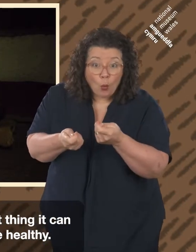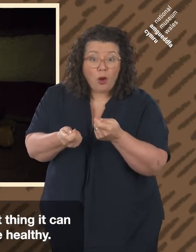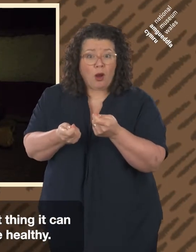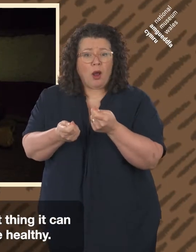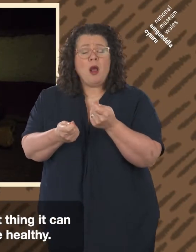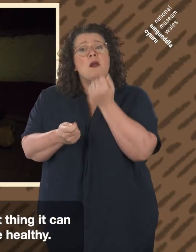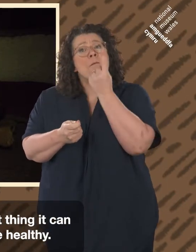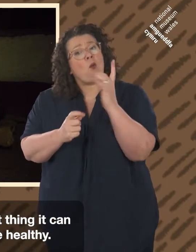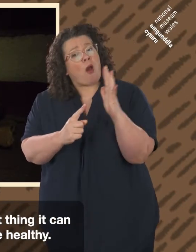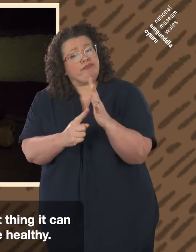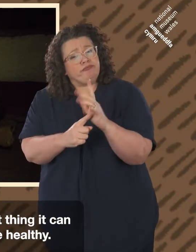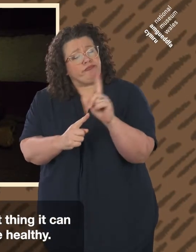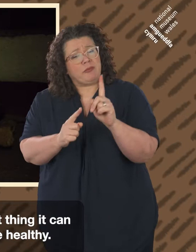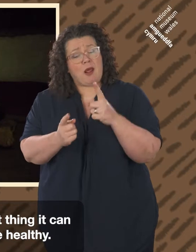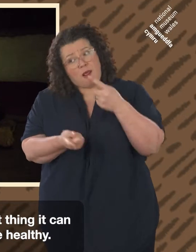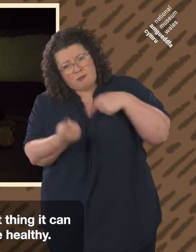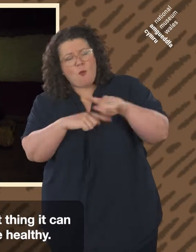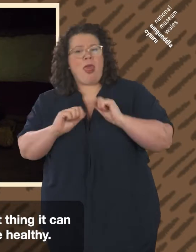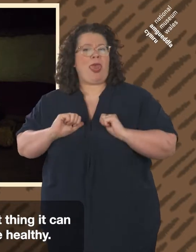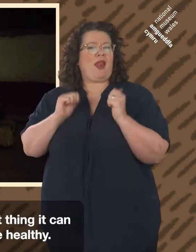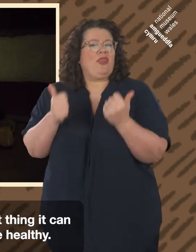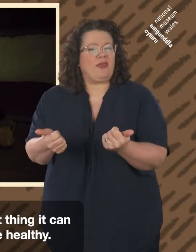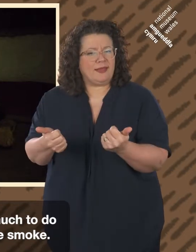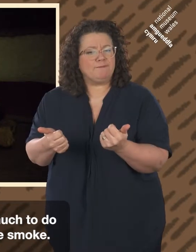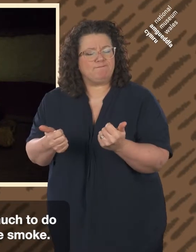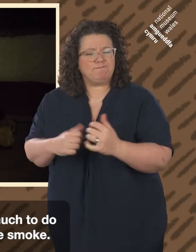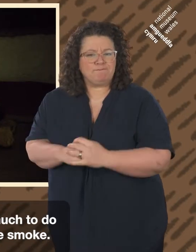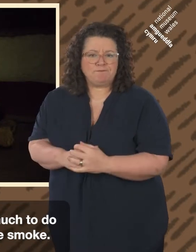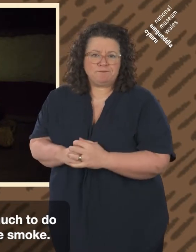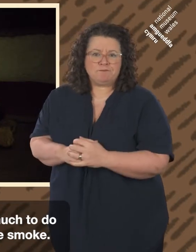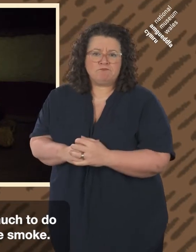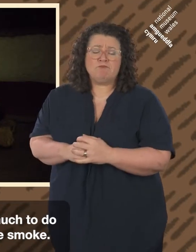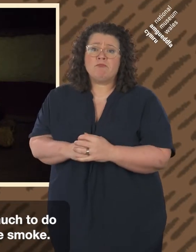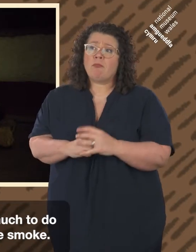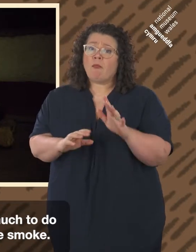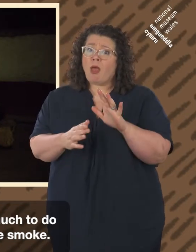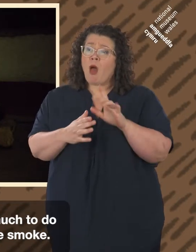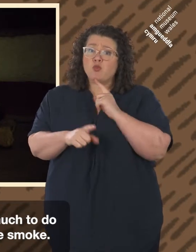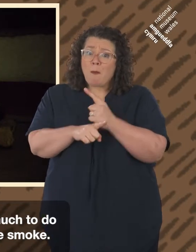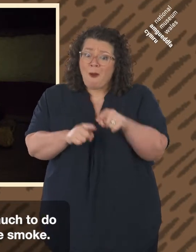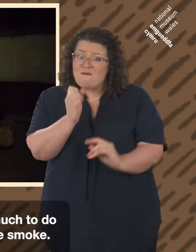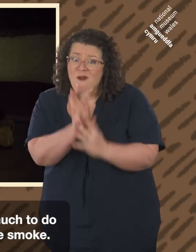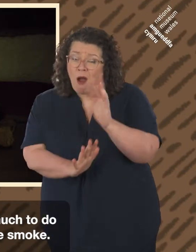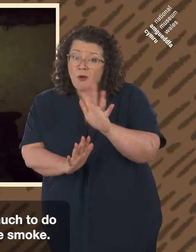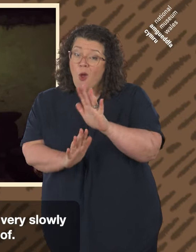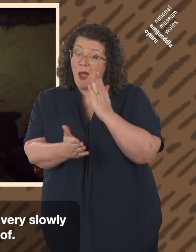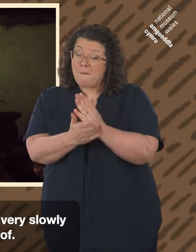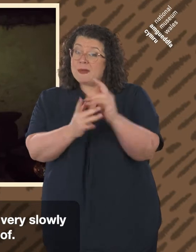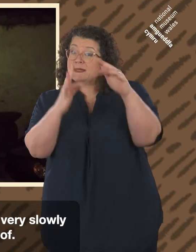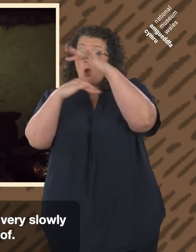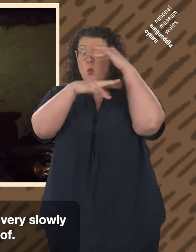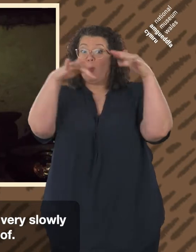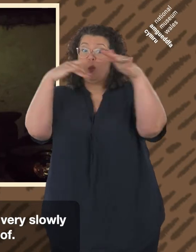important thing that it can do is keep everyone healthy, and that is not too much to do with the fire, but the smoke. The